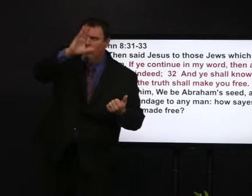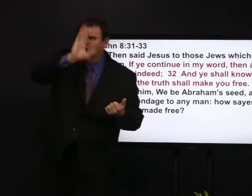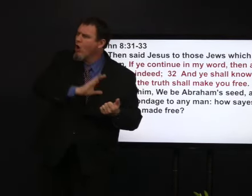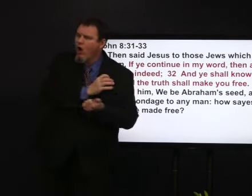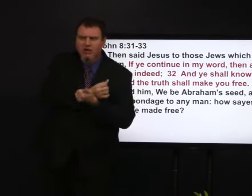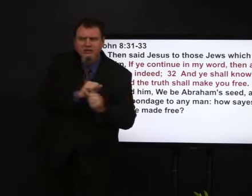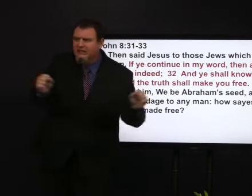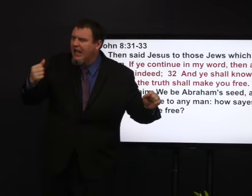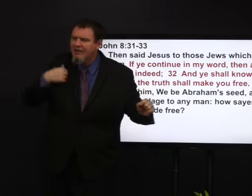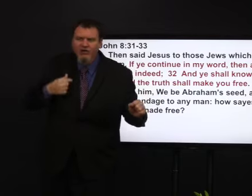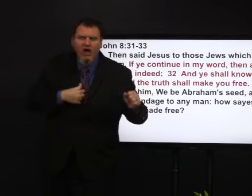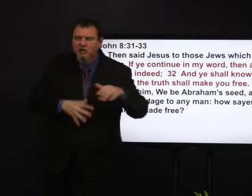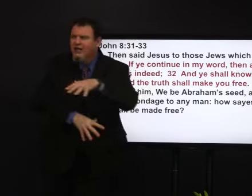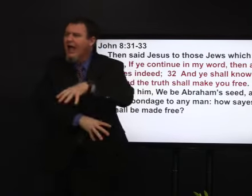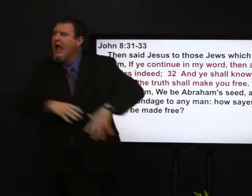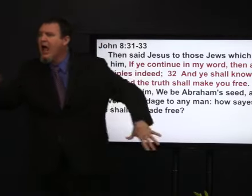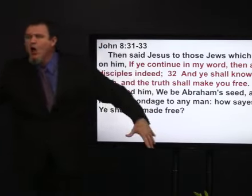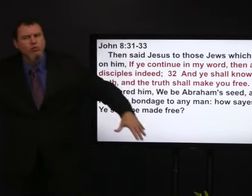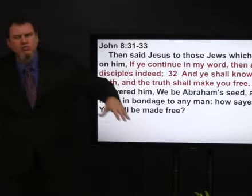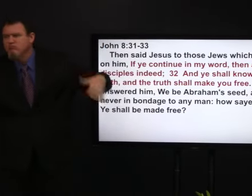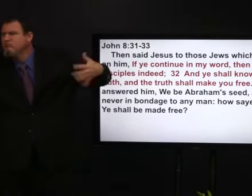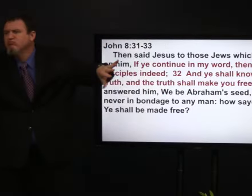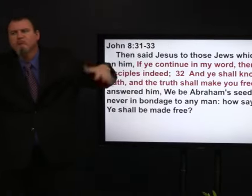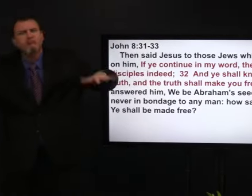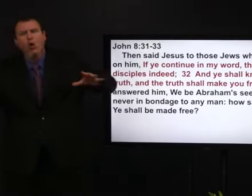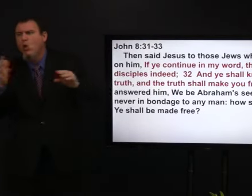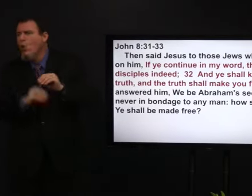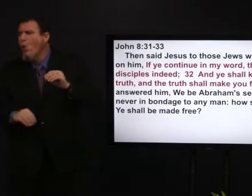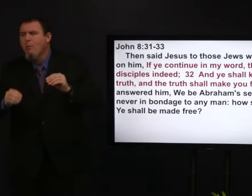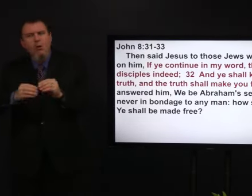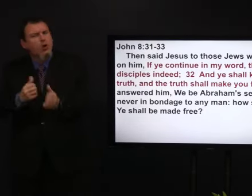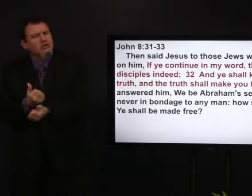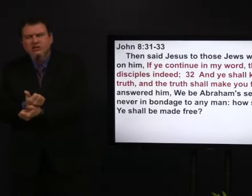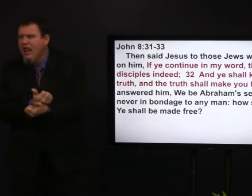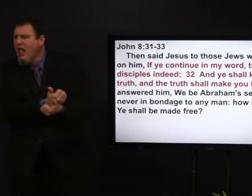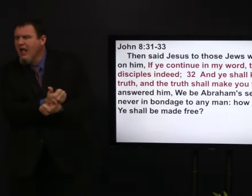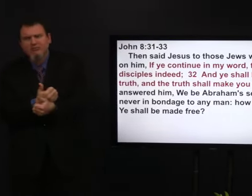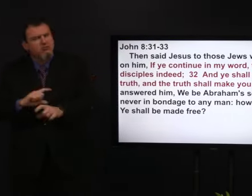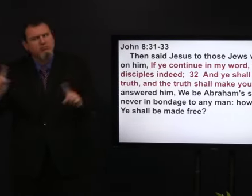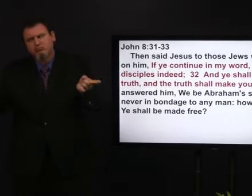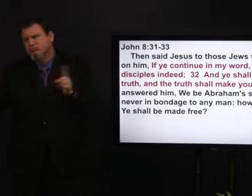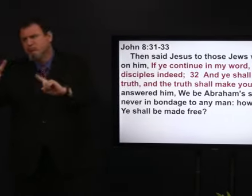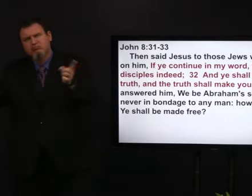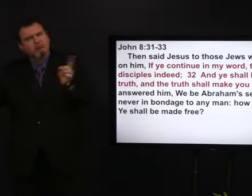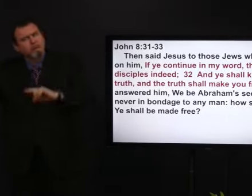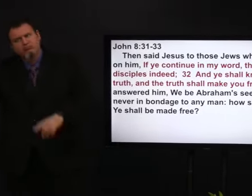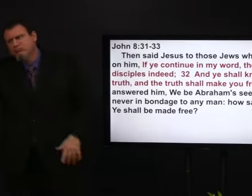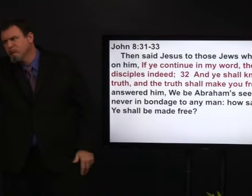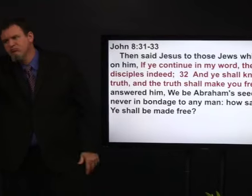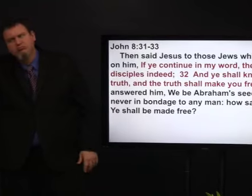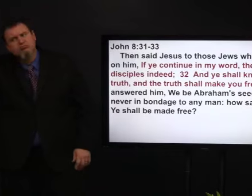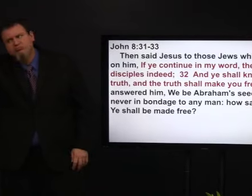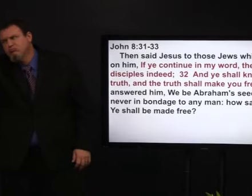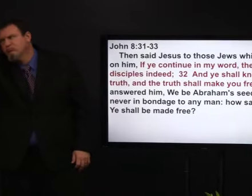Right, the Israelites were enslaved in Egypt, but we were set free. We're not in bondage anymore.